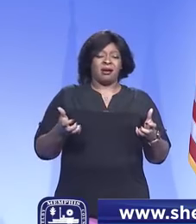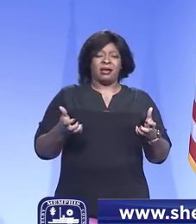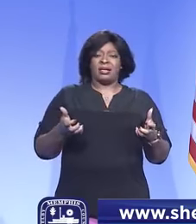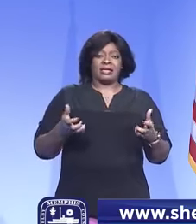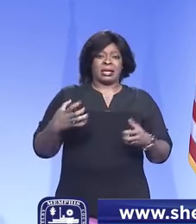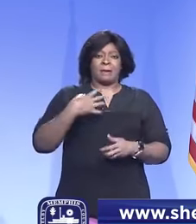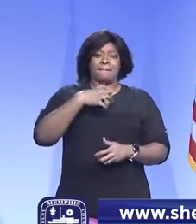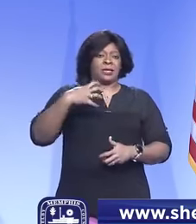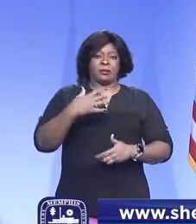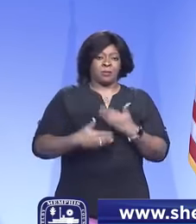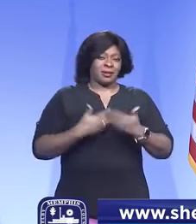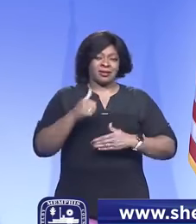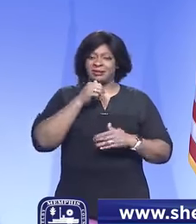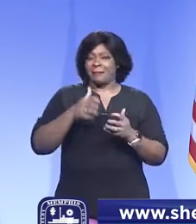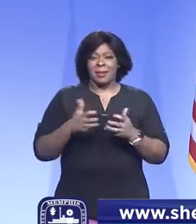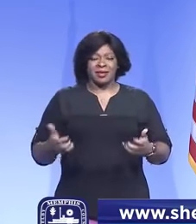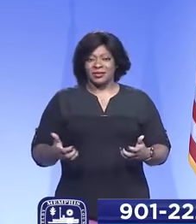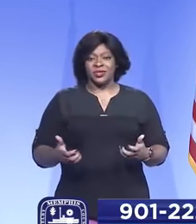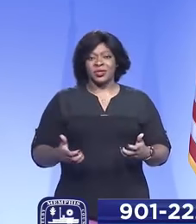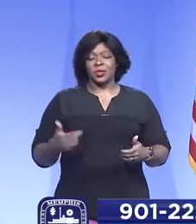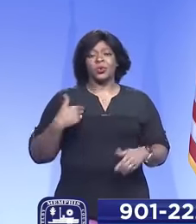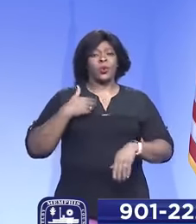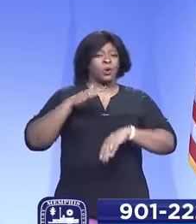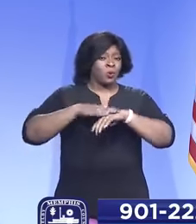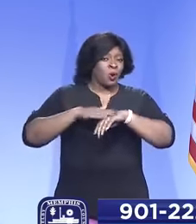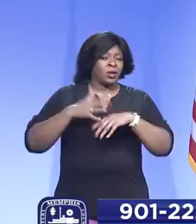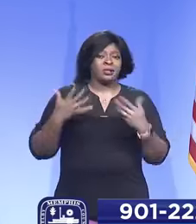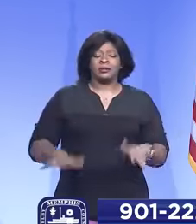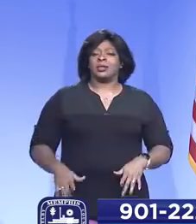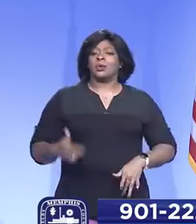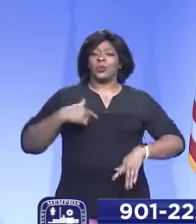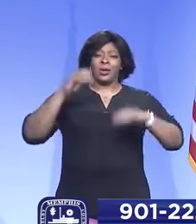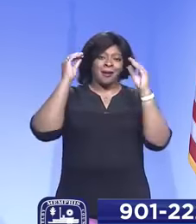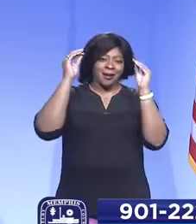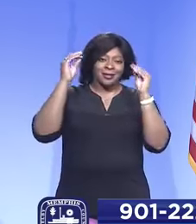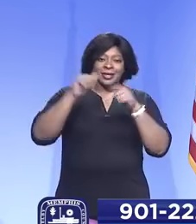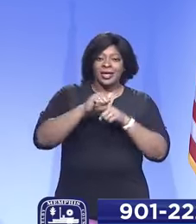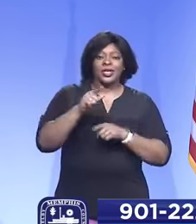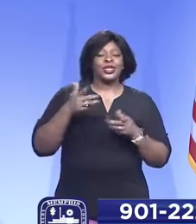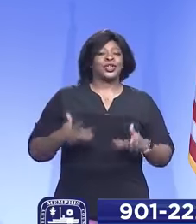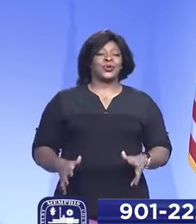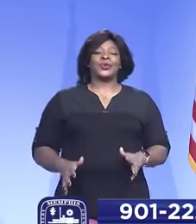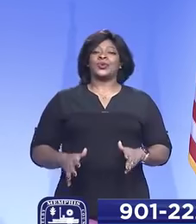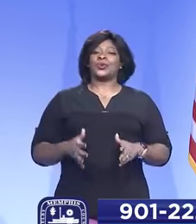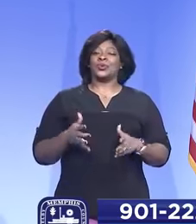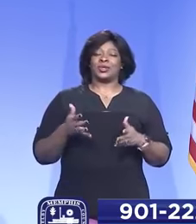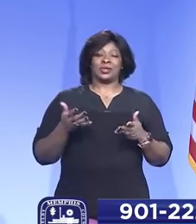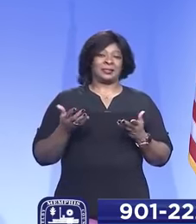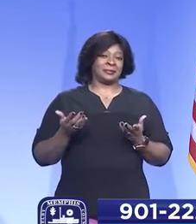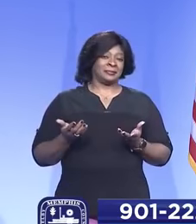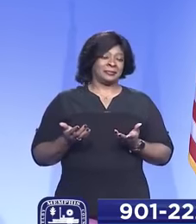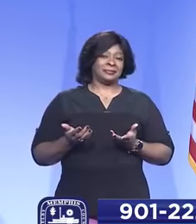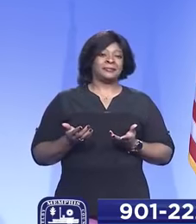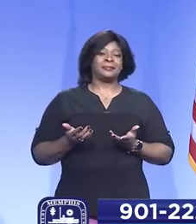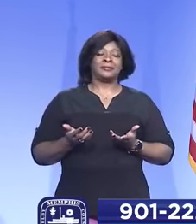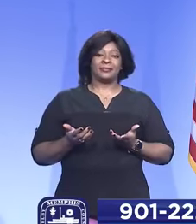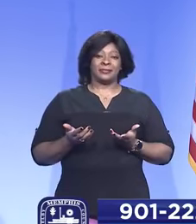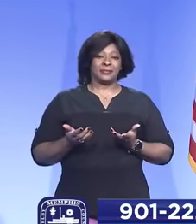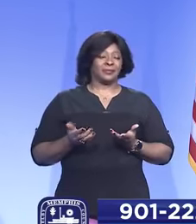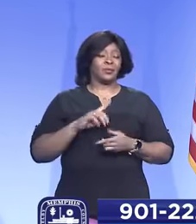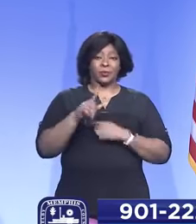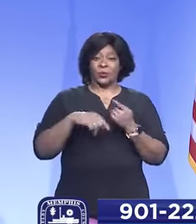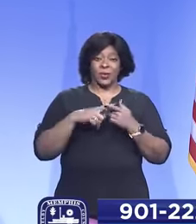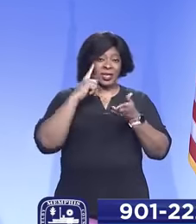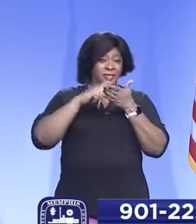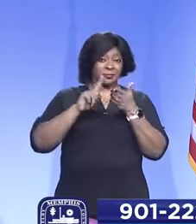appeal process. So we have warned you, we have educated you, and when